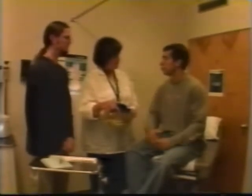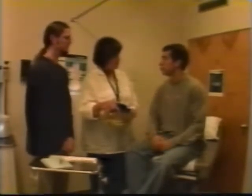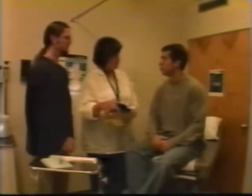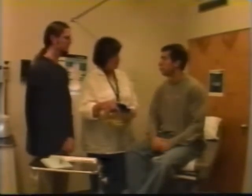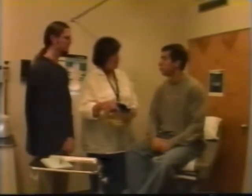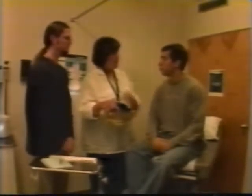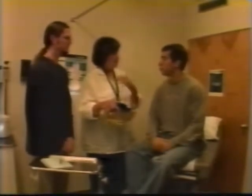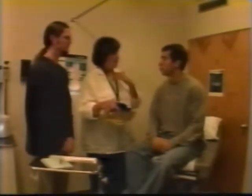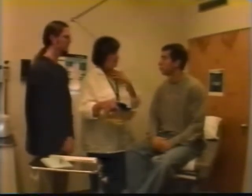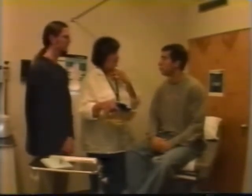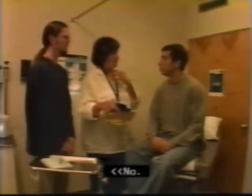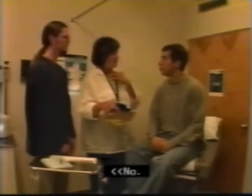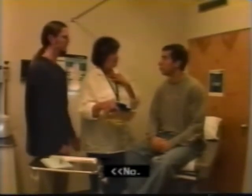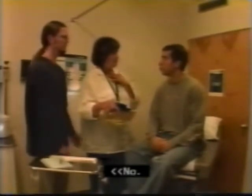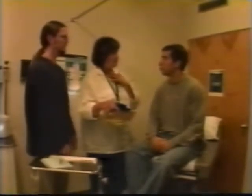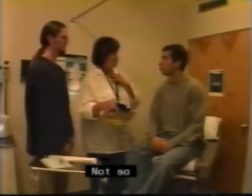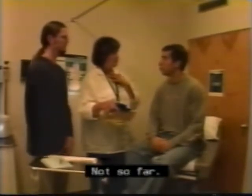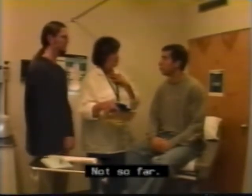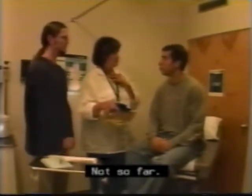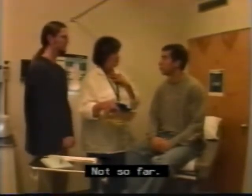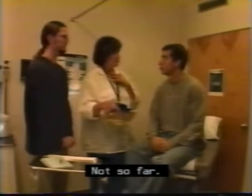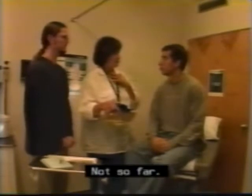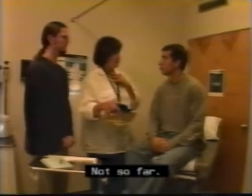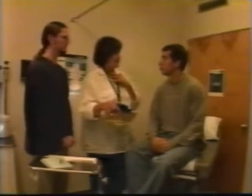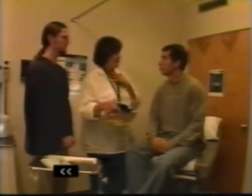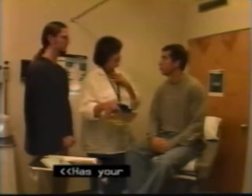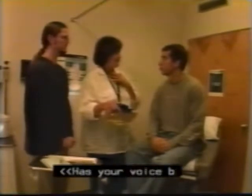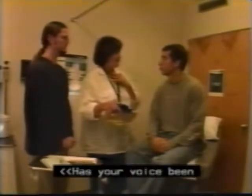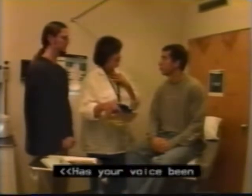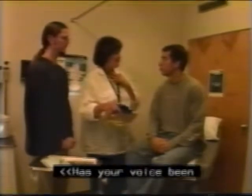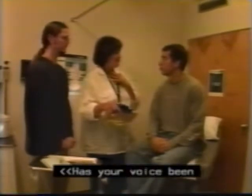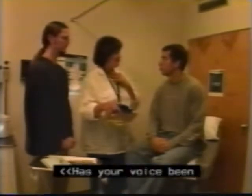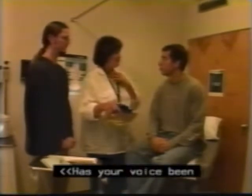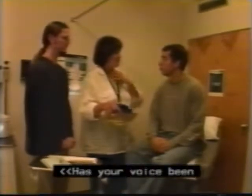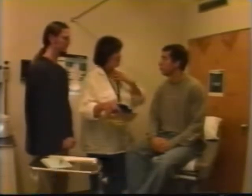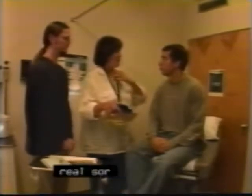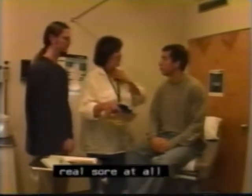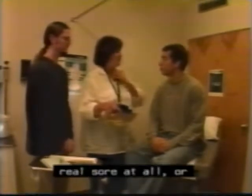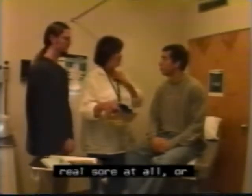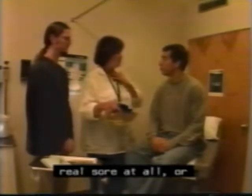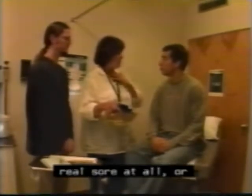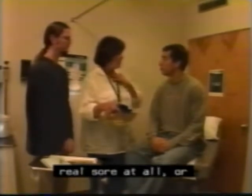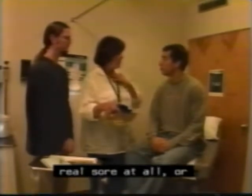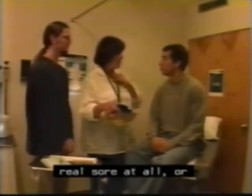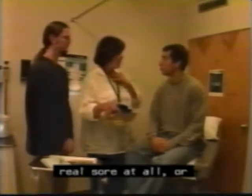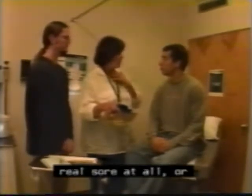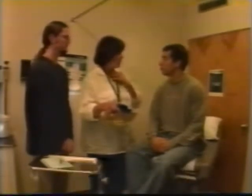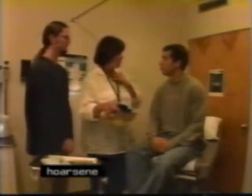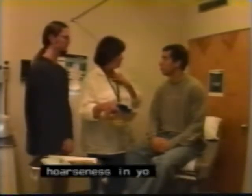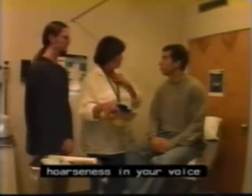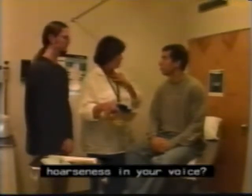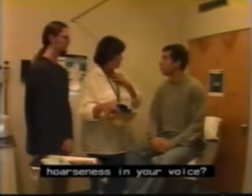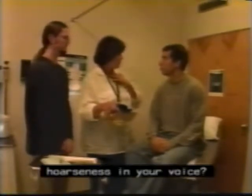No. Has your voice been so far? Has your voice been real sore at all? Or when